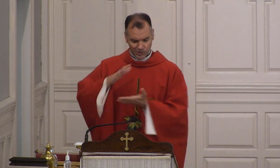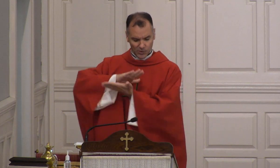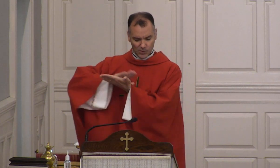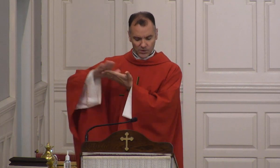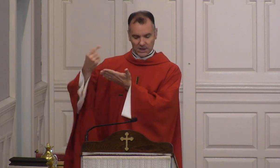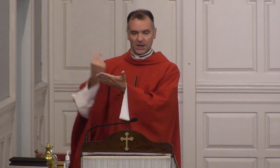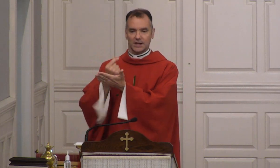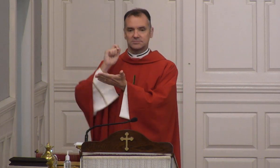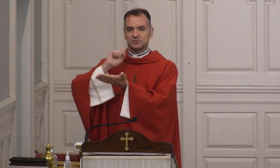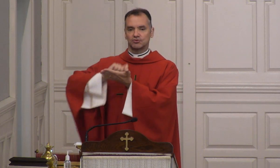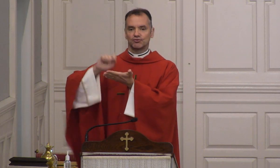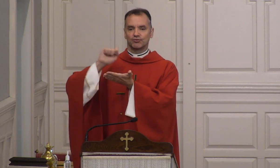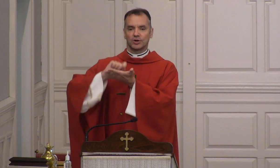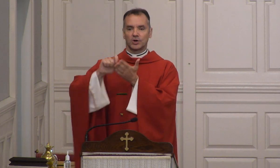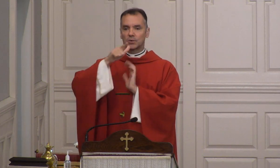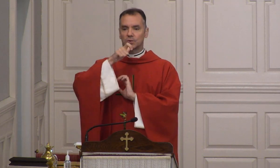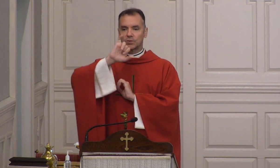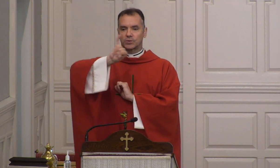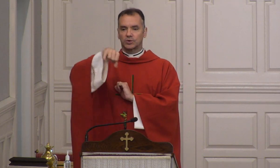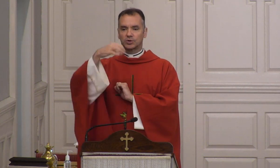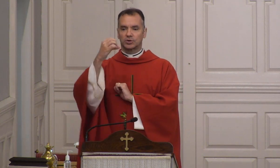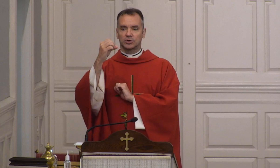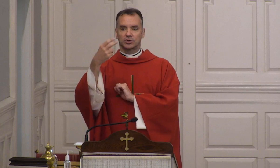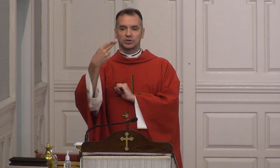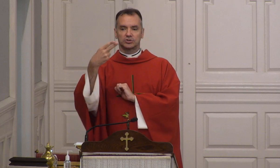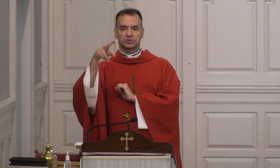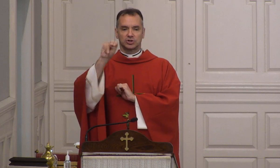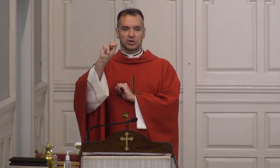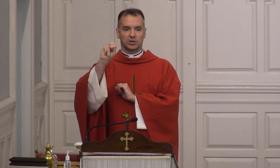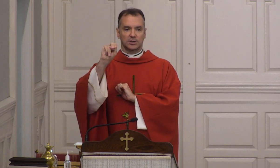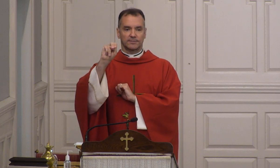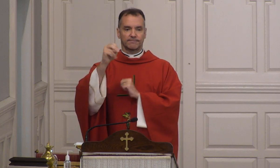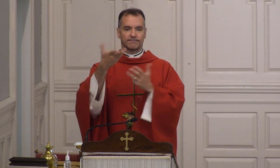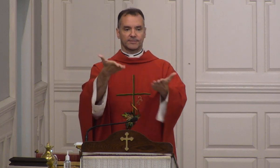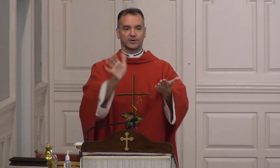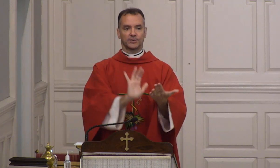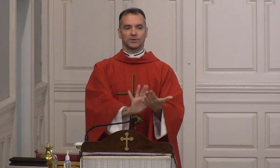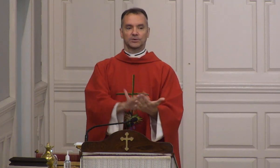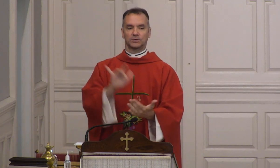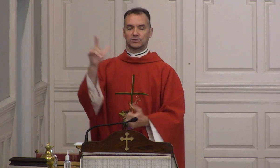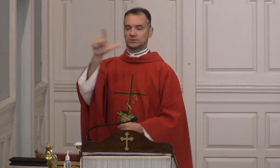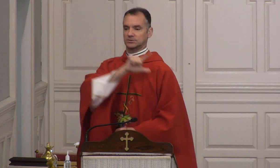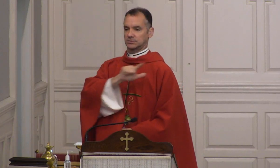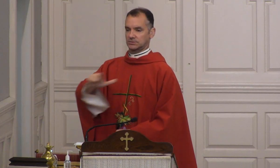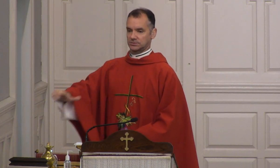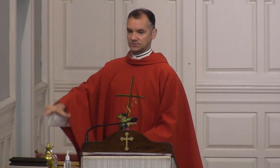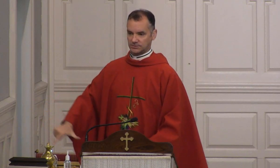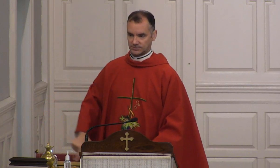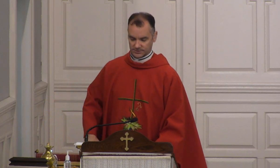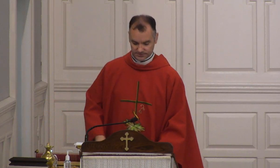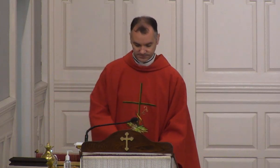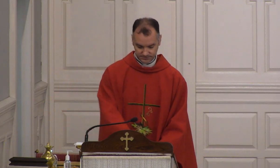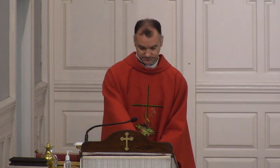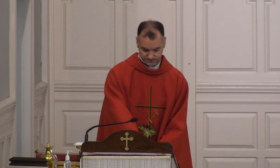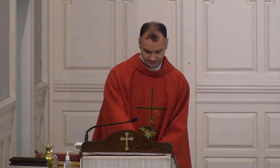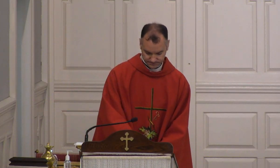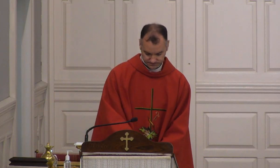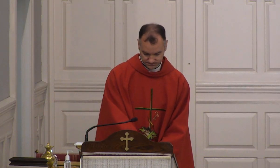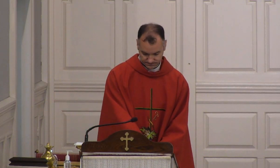A reading from the Holy Gospel according to John. Glory to you, O Lord.